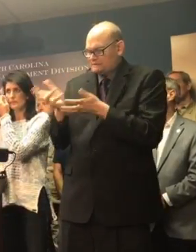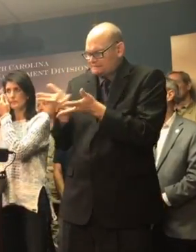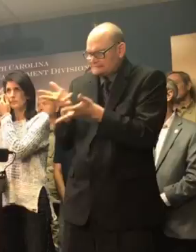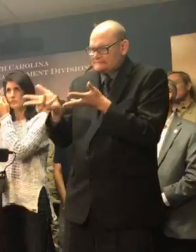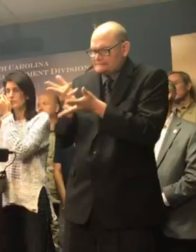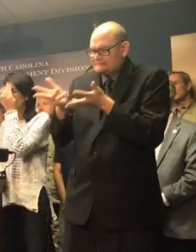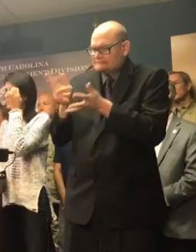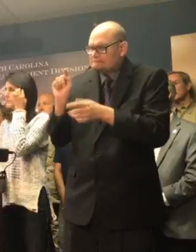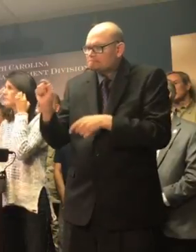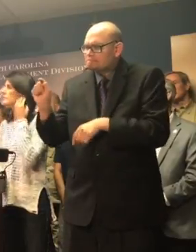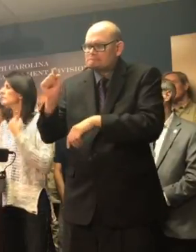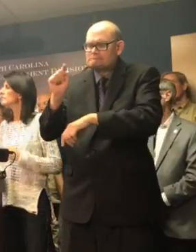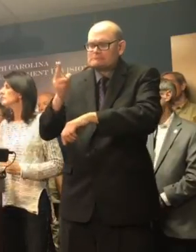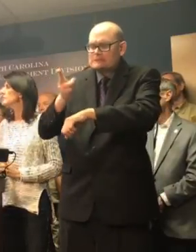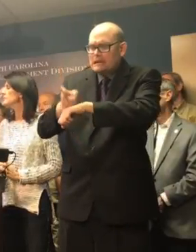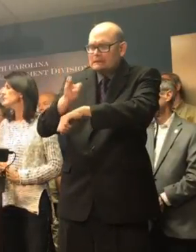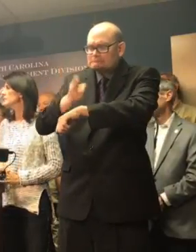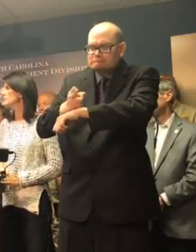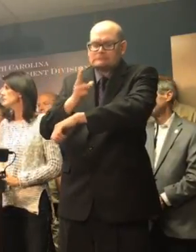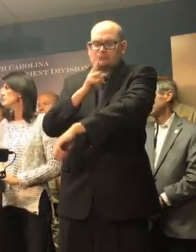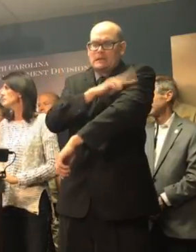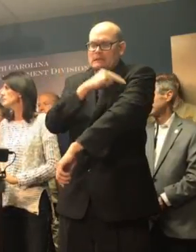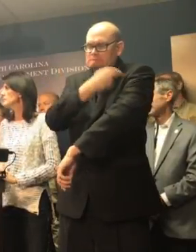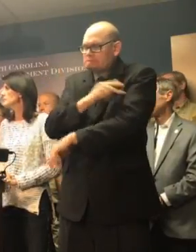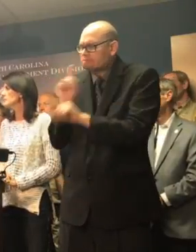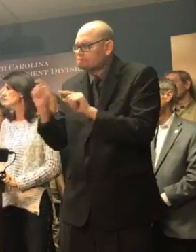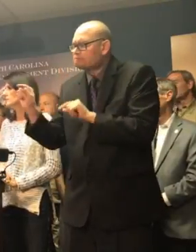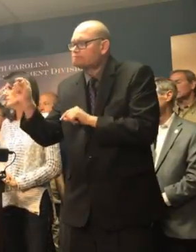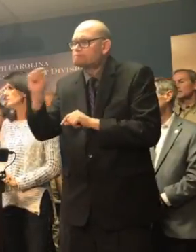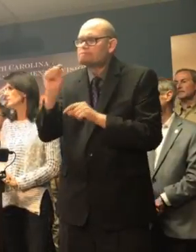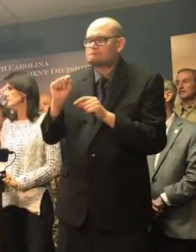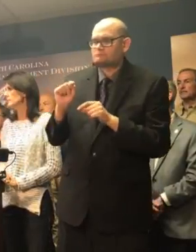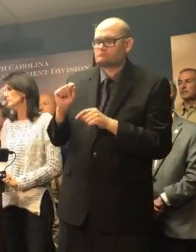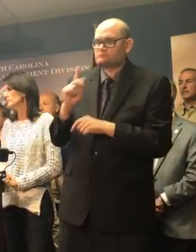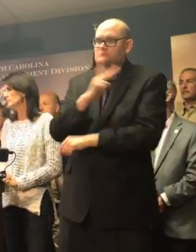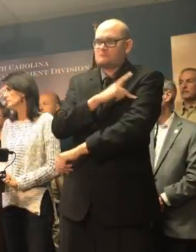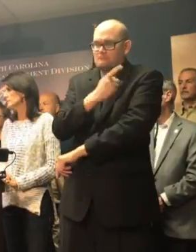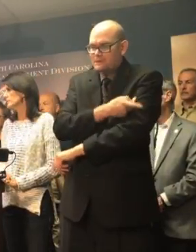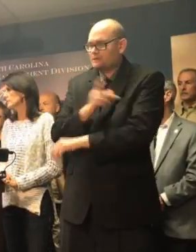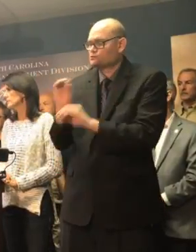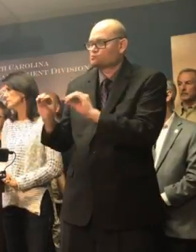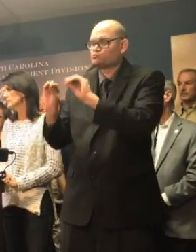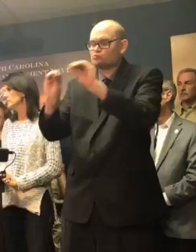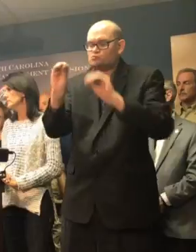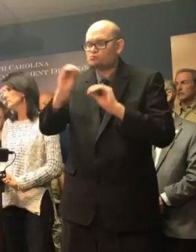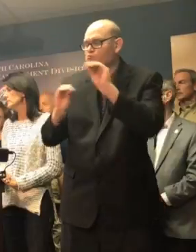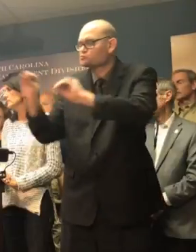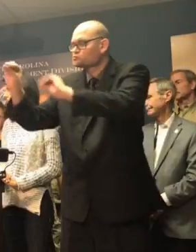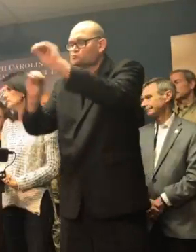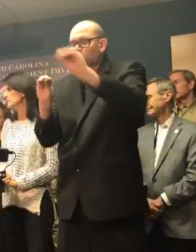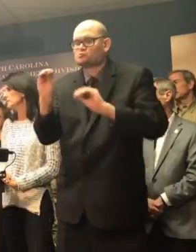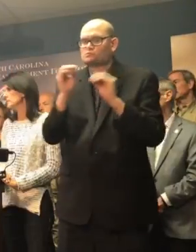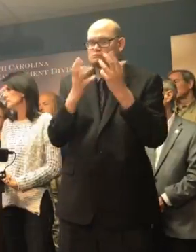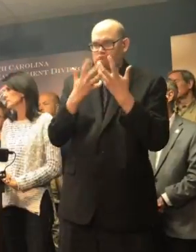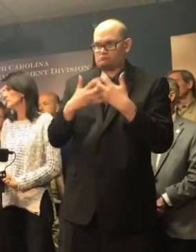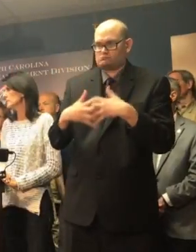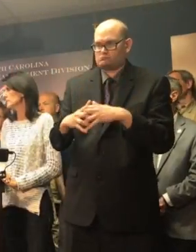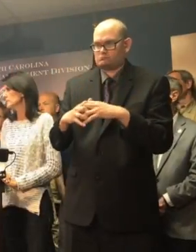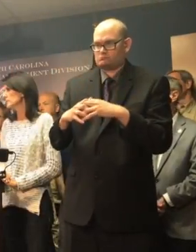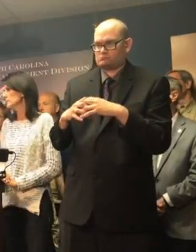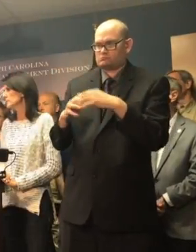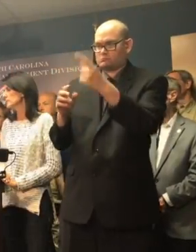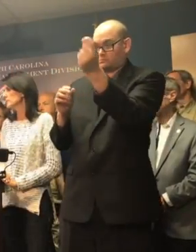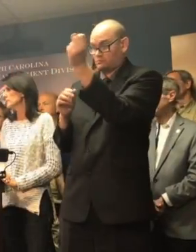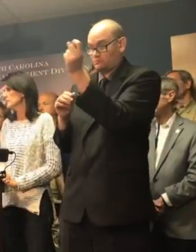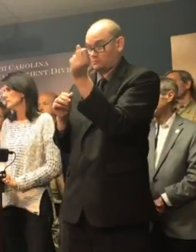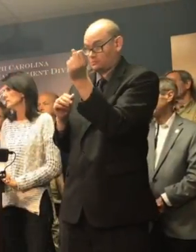get their patients and or residents moved to other facilities. And are they other facilities in the state, upstate? Do you know where predominantly they're being moved to? They are